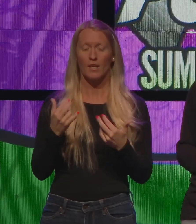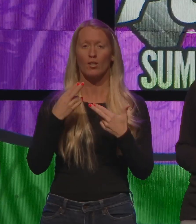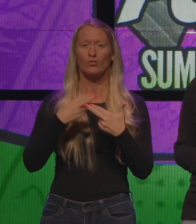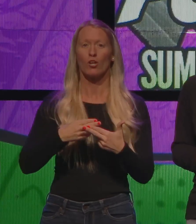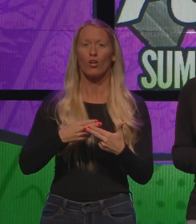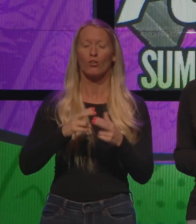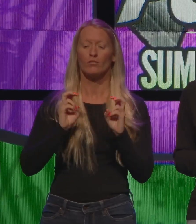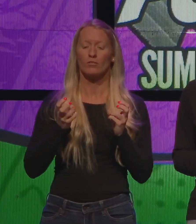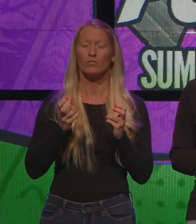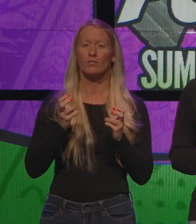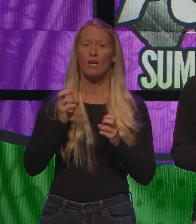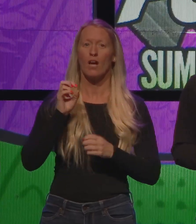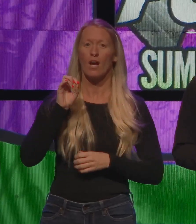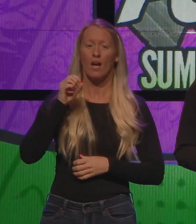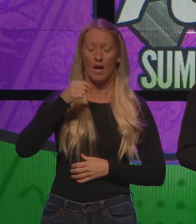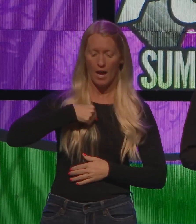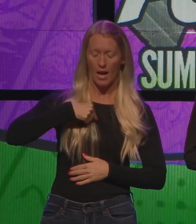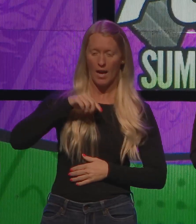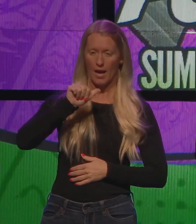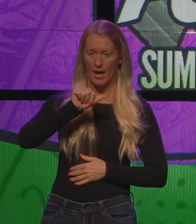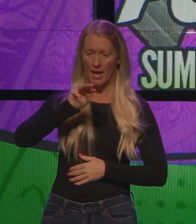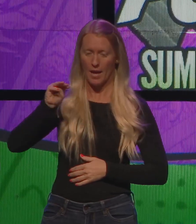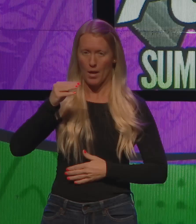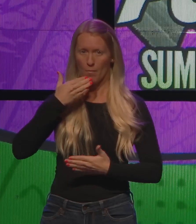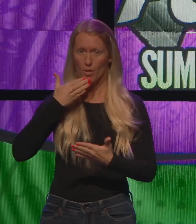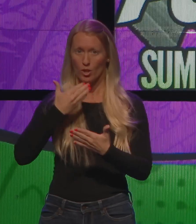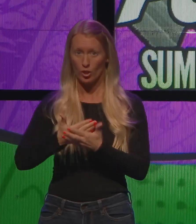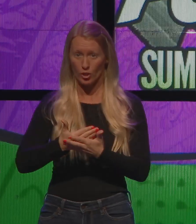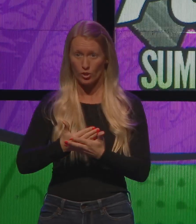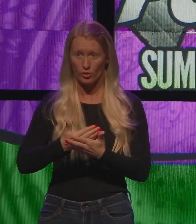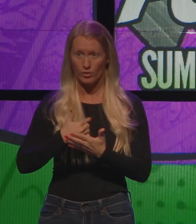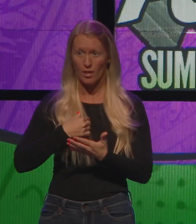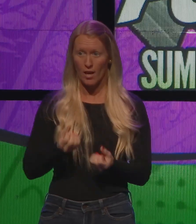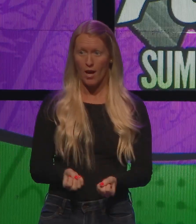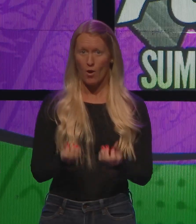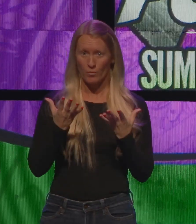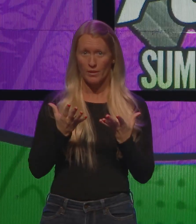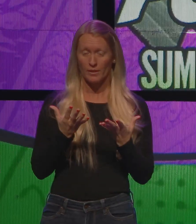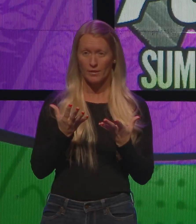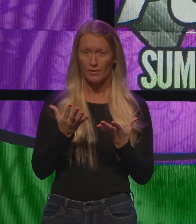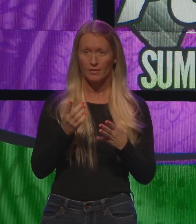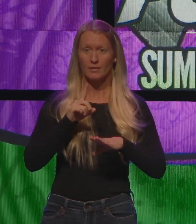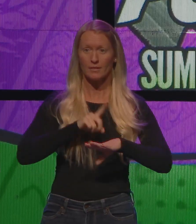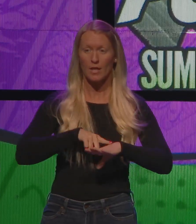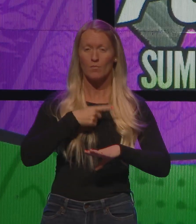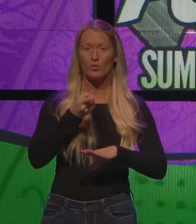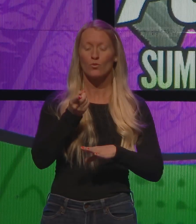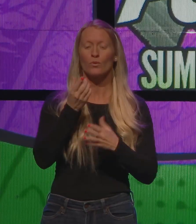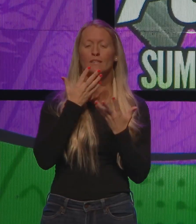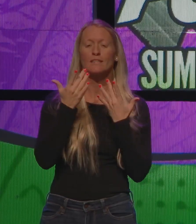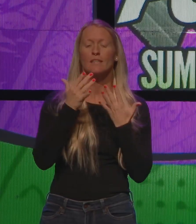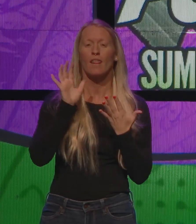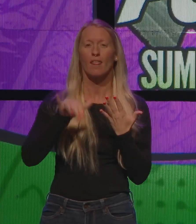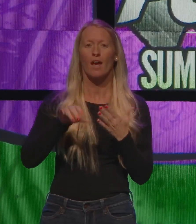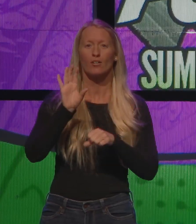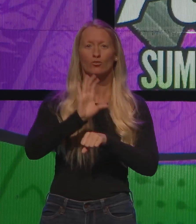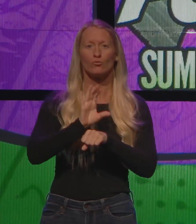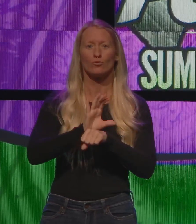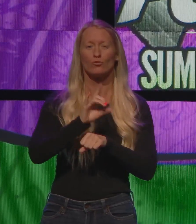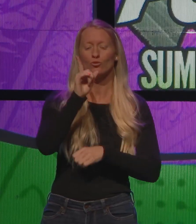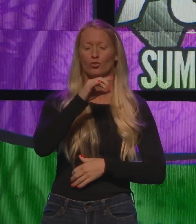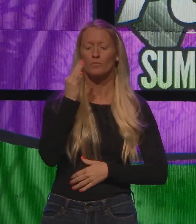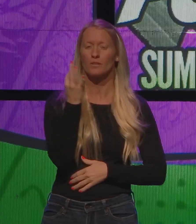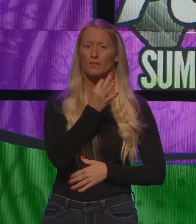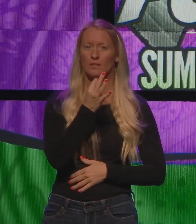Good. I am good. How many times have you sang that in church? Our communion song is a song,